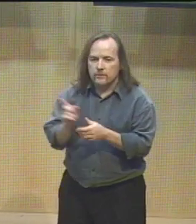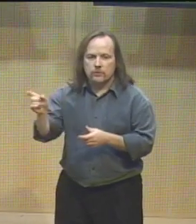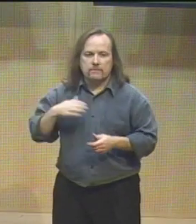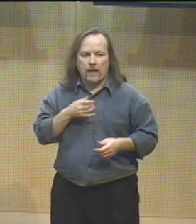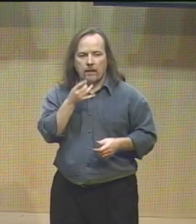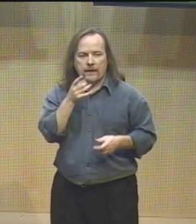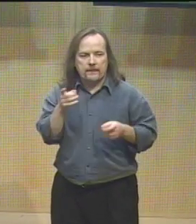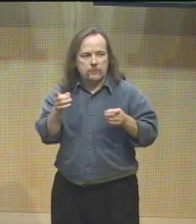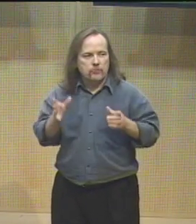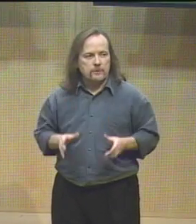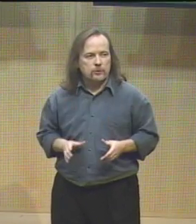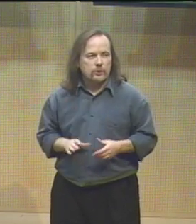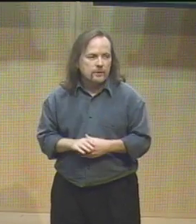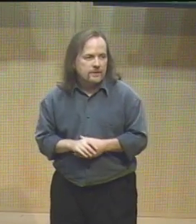She's my lighting director.